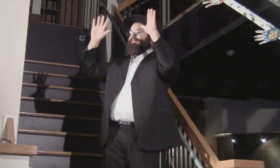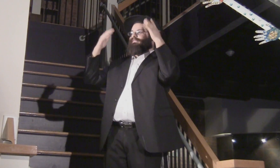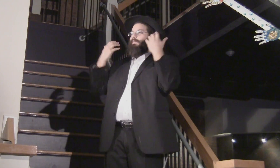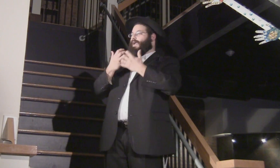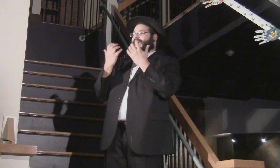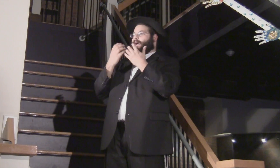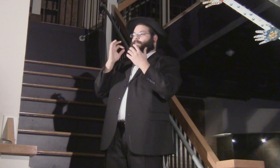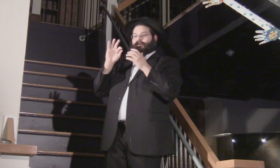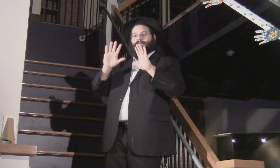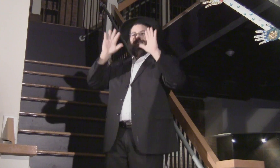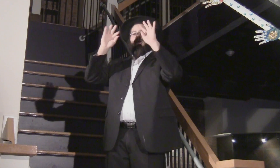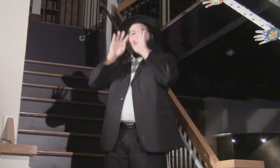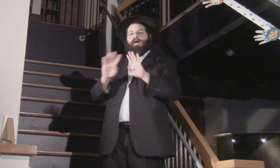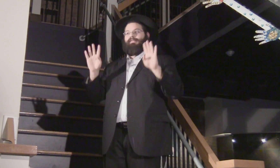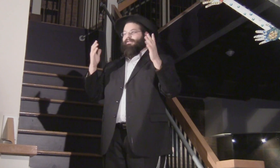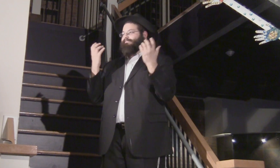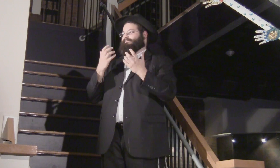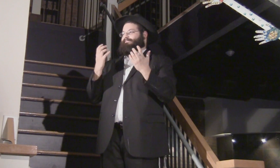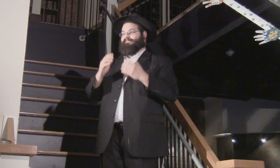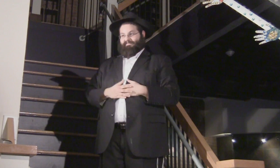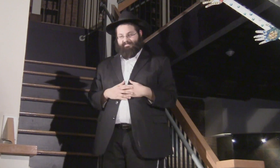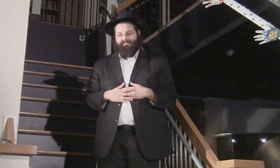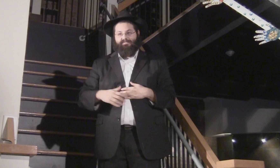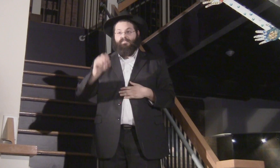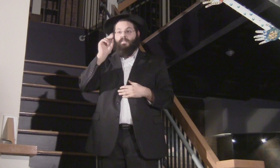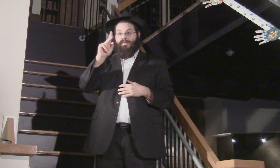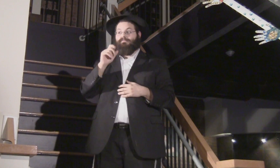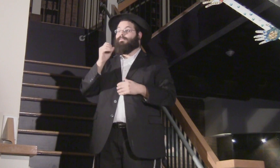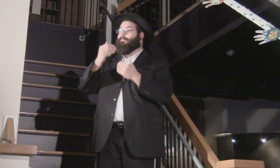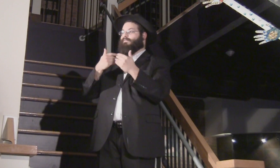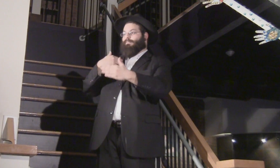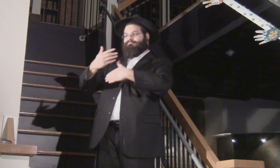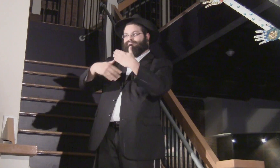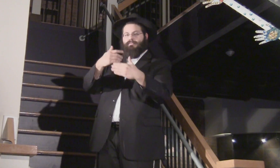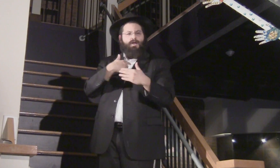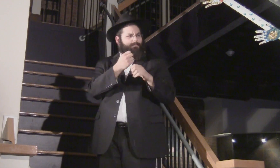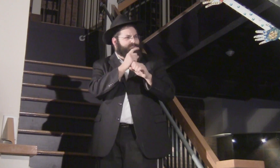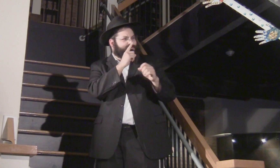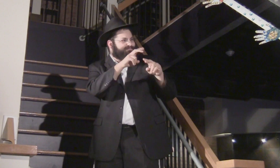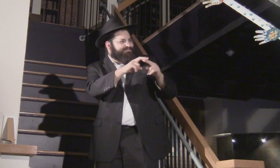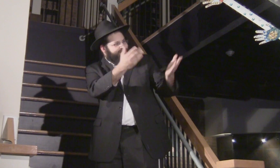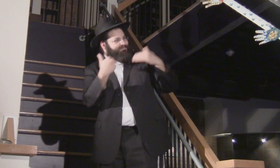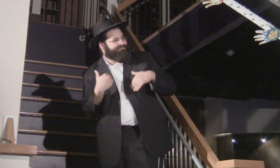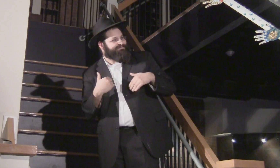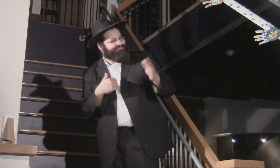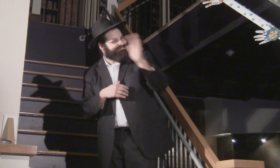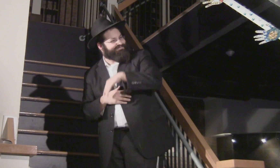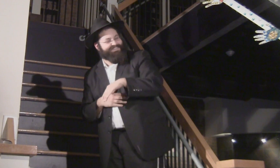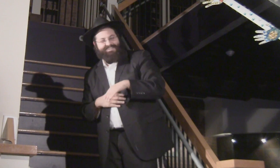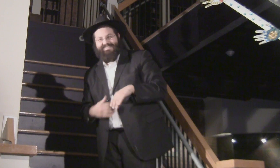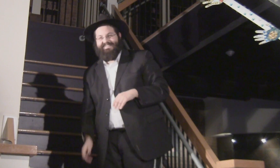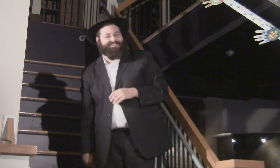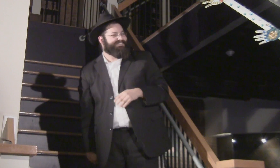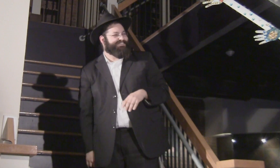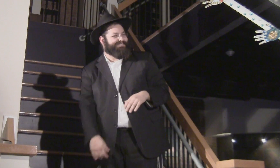then something wonderful happens, and that's the 8th night of Hanukkah. So before we start going, I just want to please sit down, please.